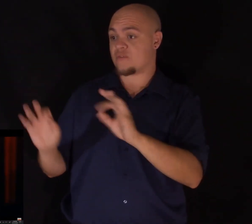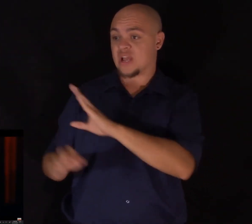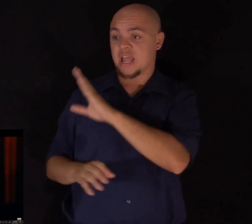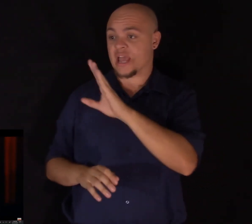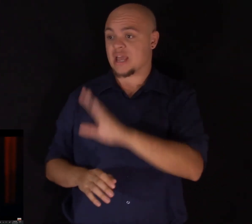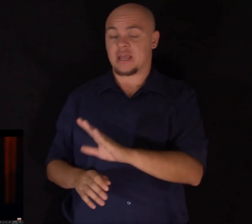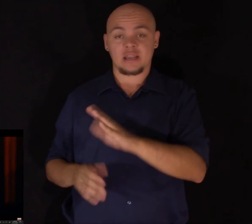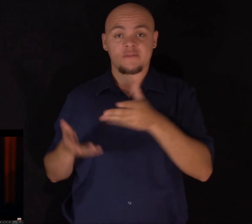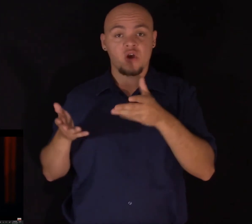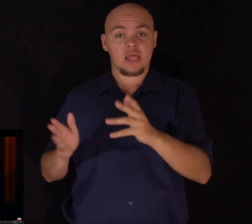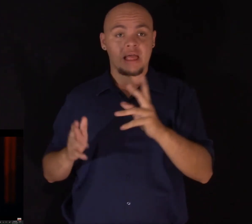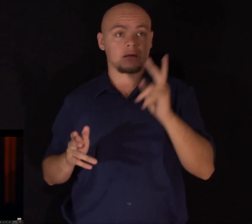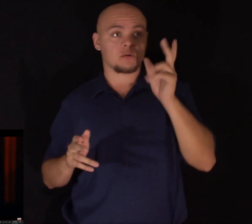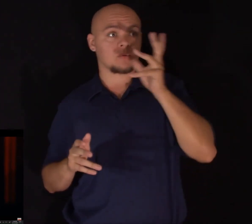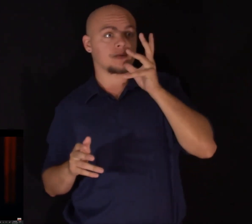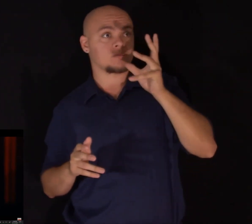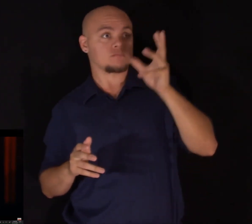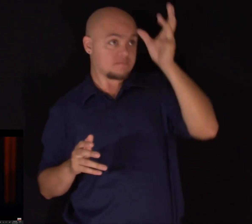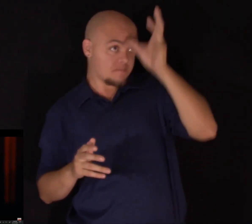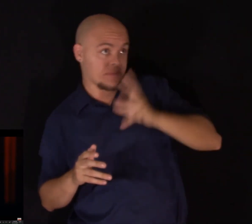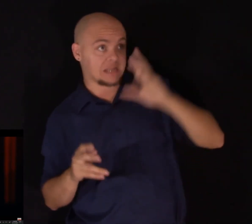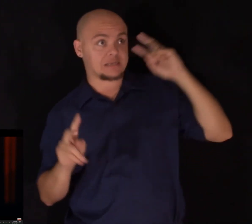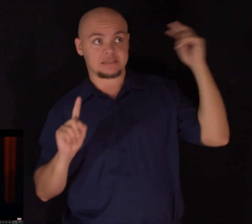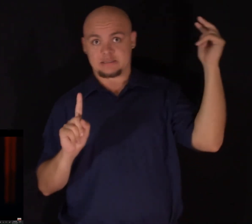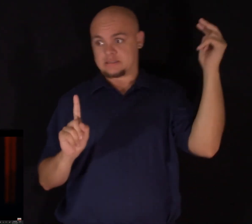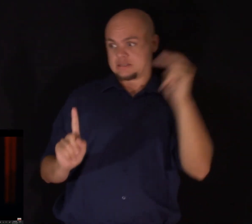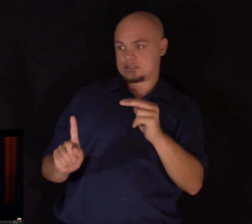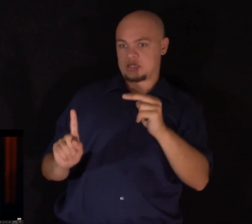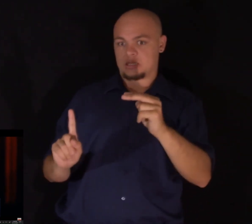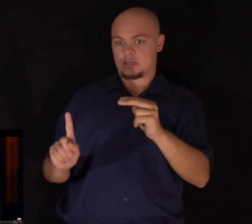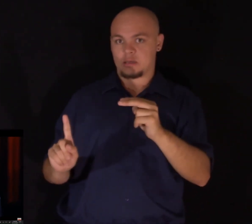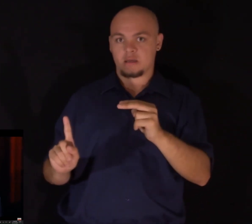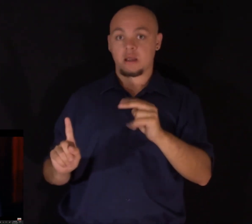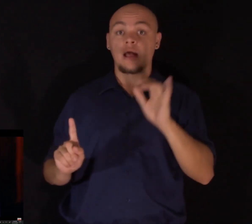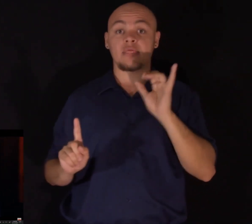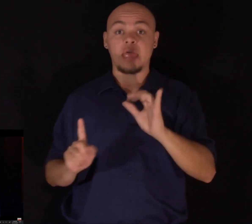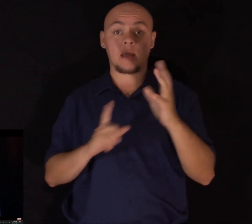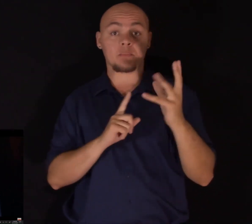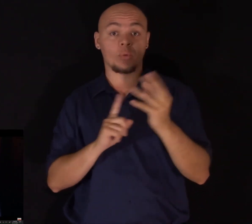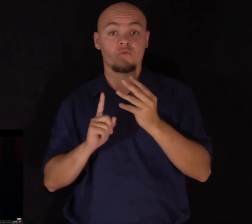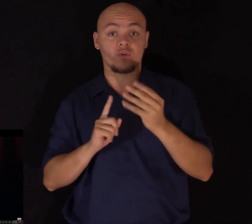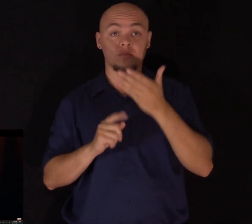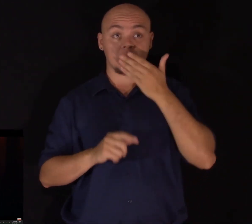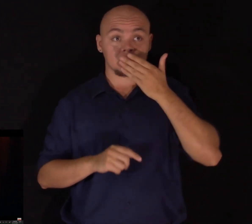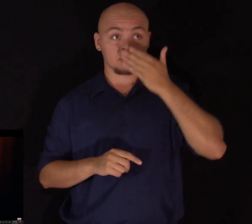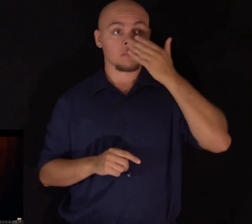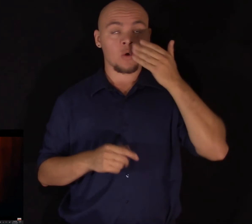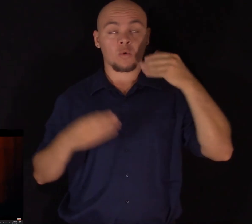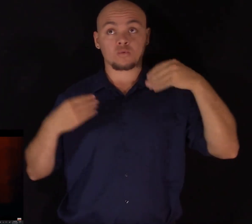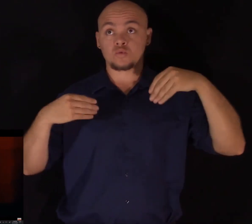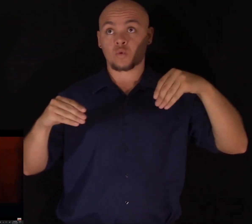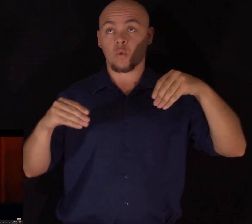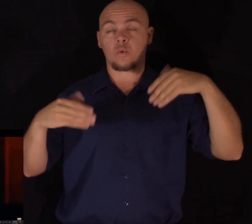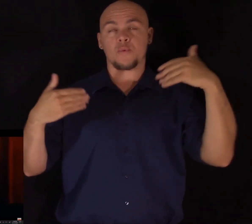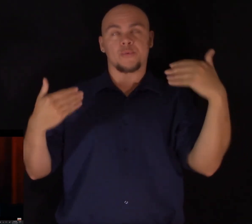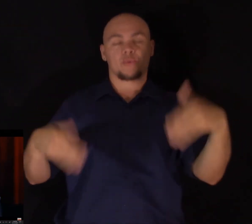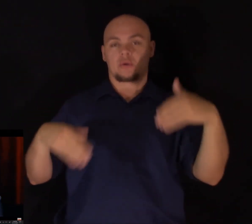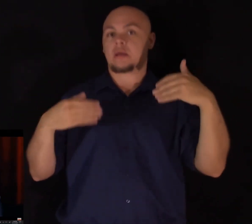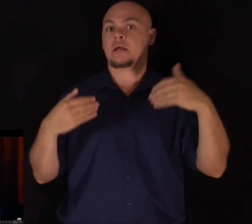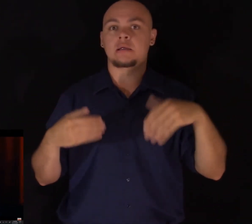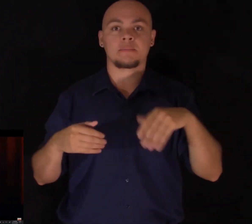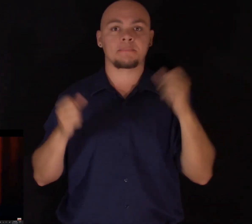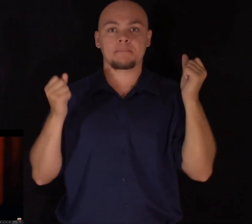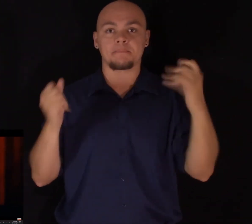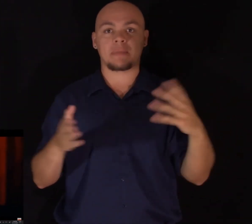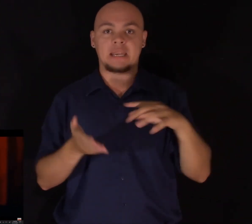them see you sweat. I don't know how much perfume that commercial sold, but I guarantee you it moved a lot of